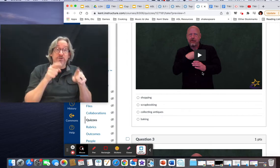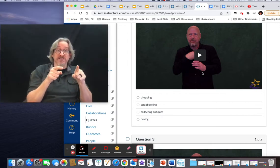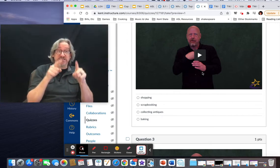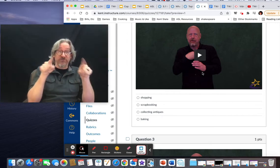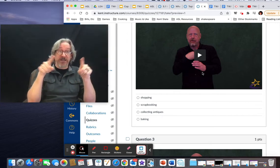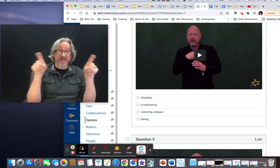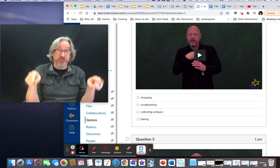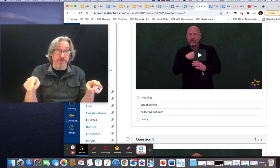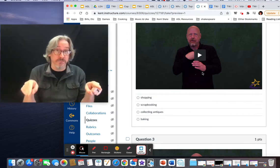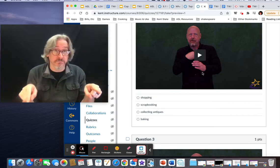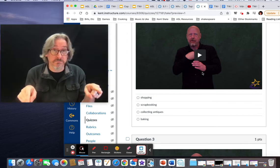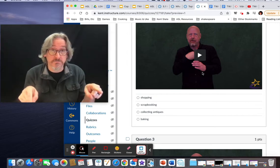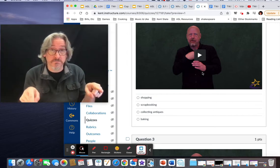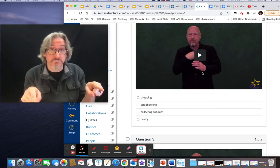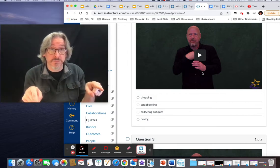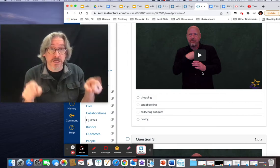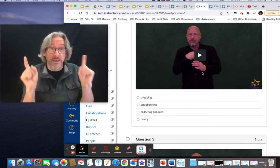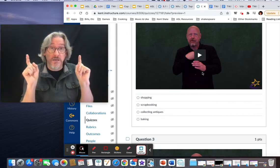the process of what he's doing.